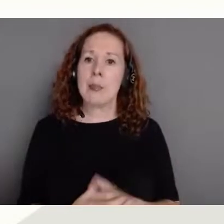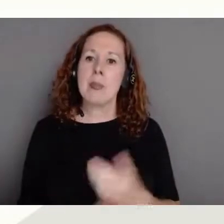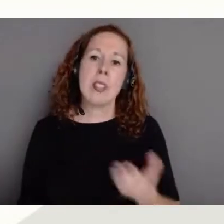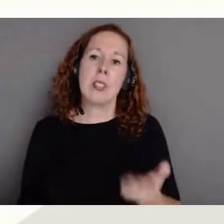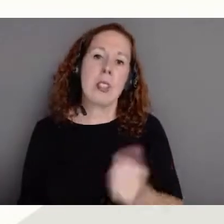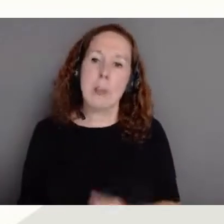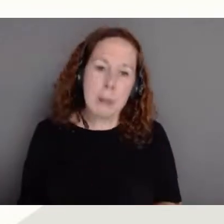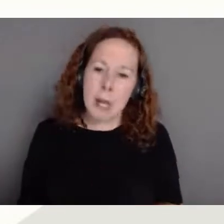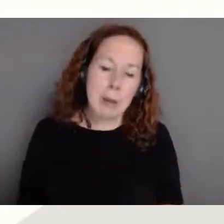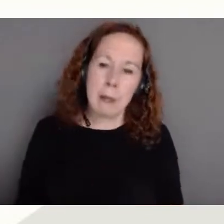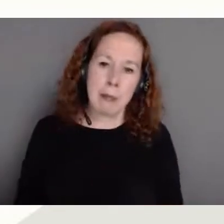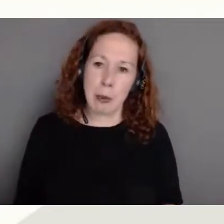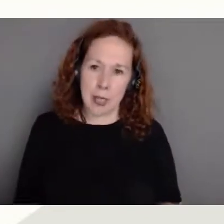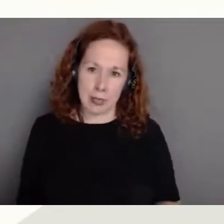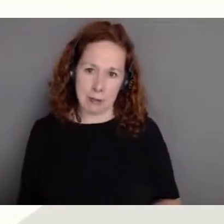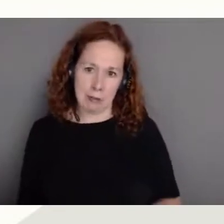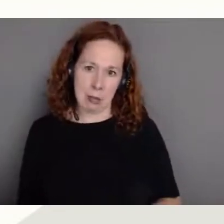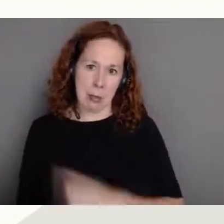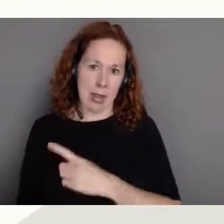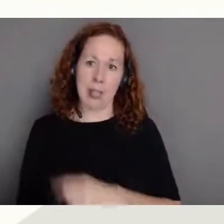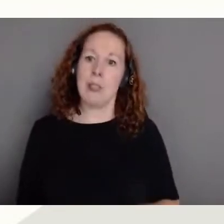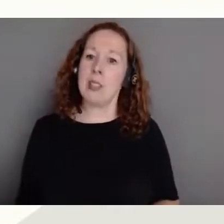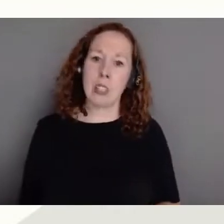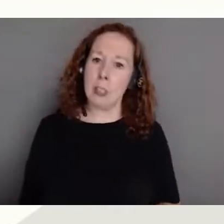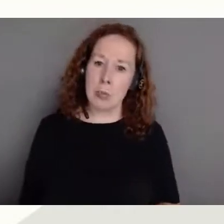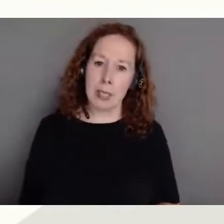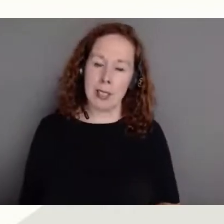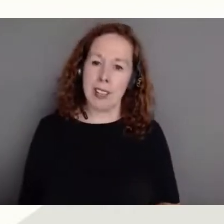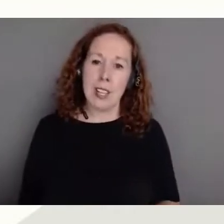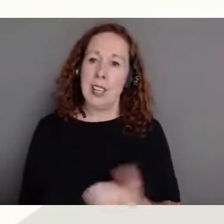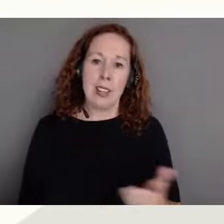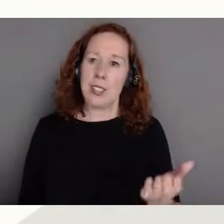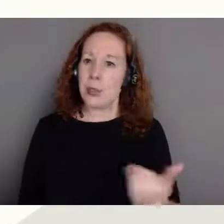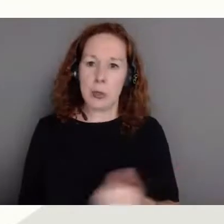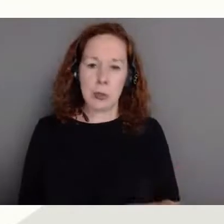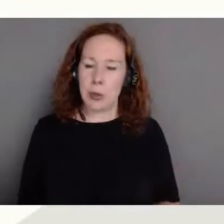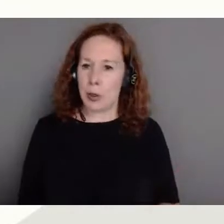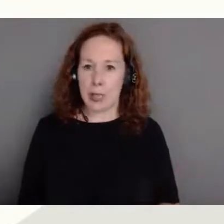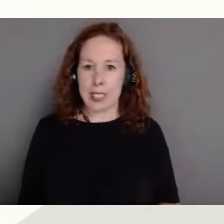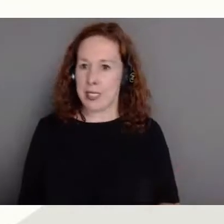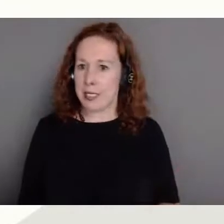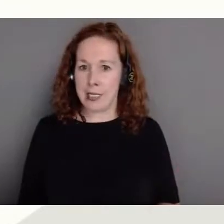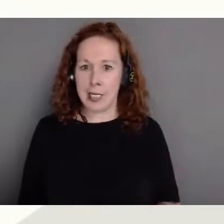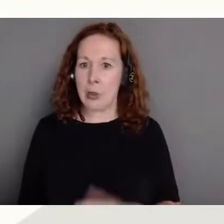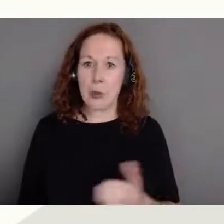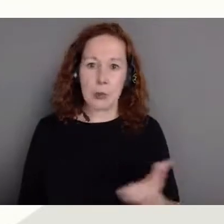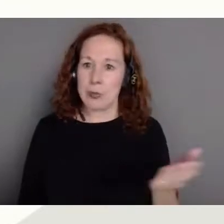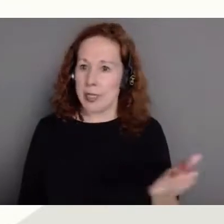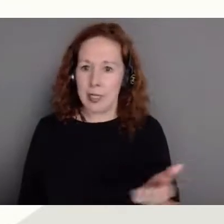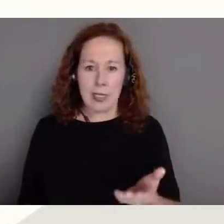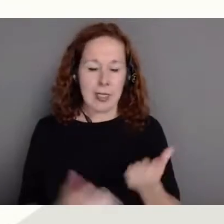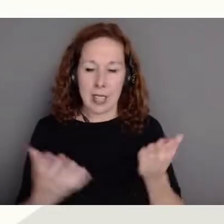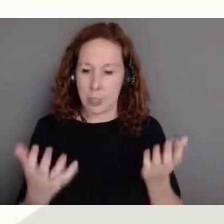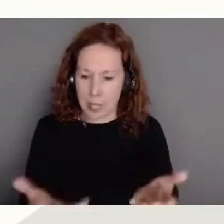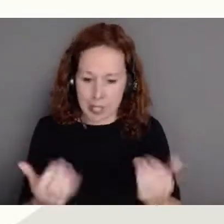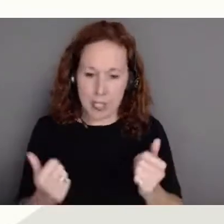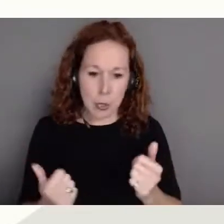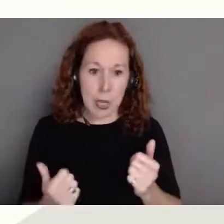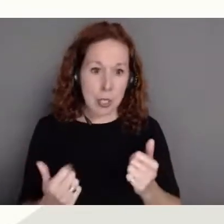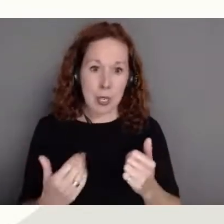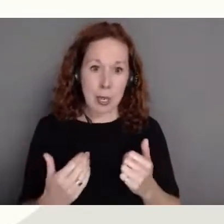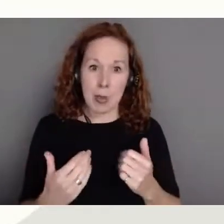mind, this could be my mom phoning the bank. This could be, or it's, Yeah. a